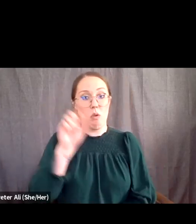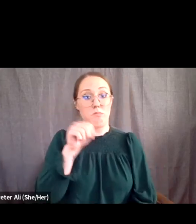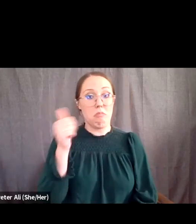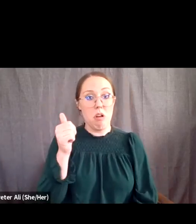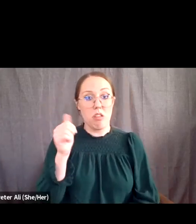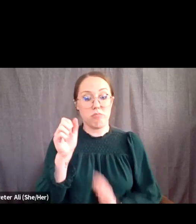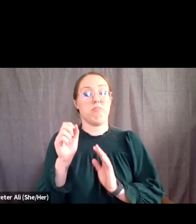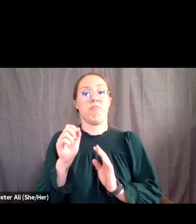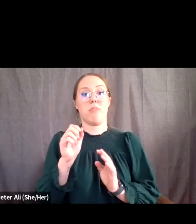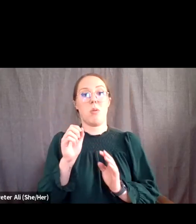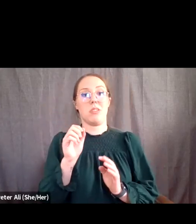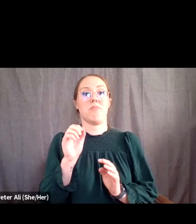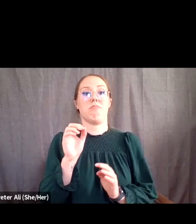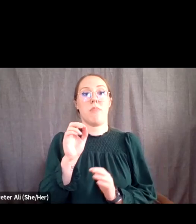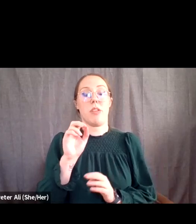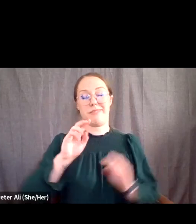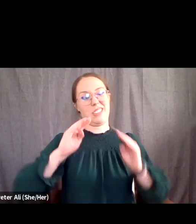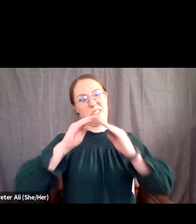$2.44. That's a difference of